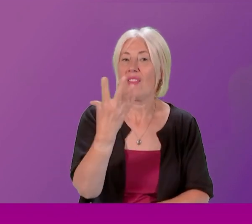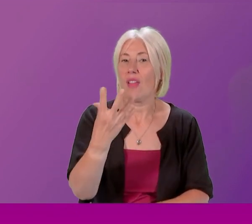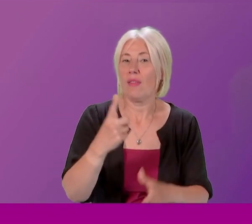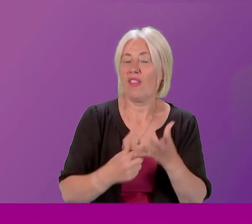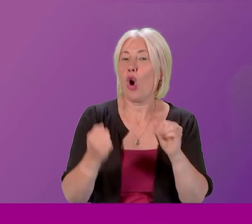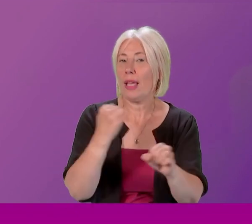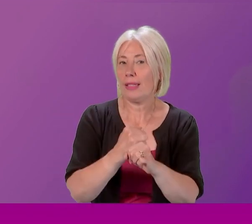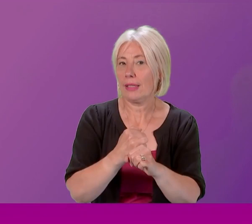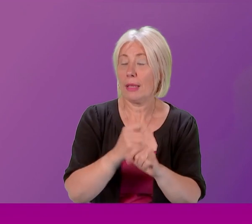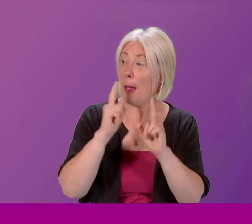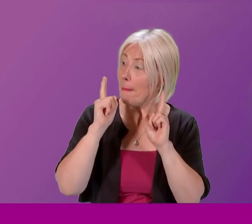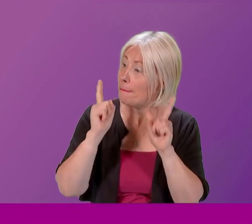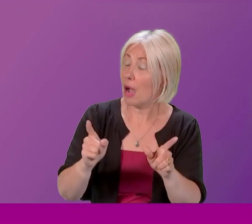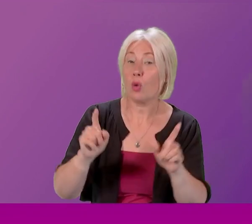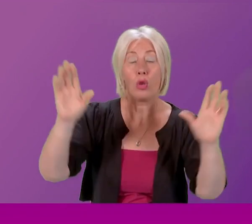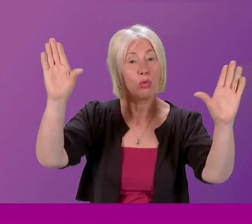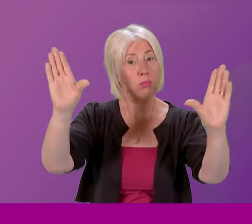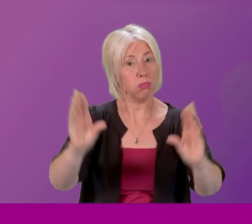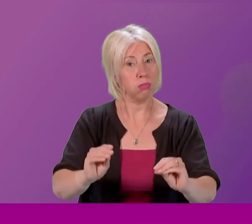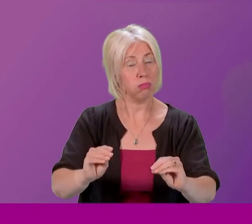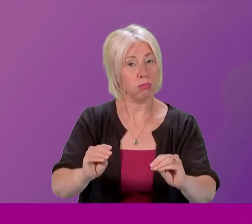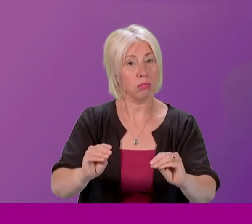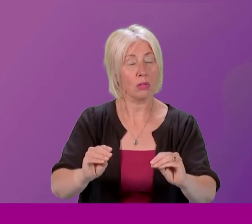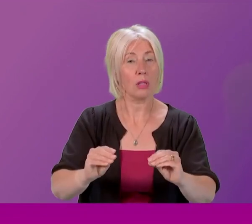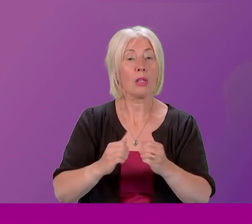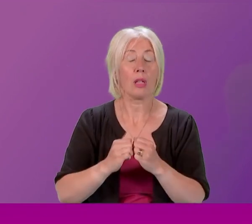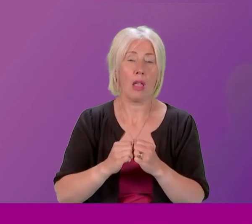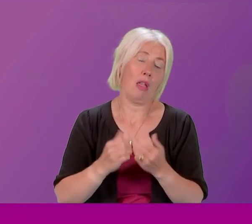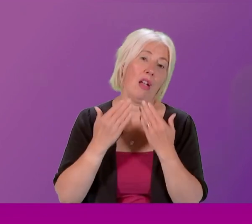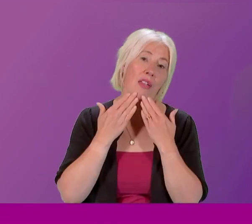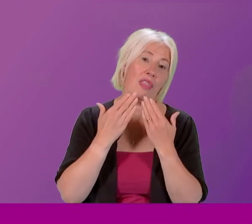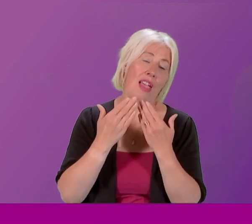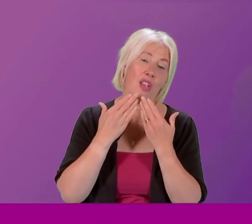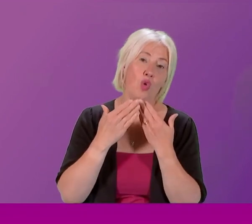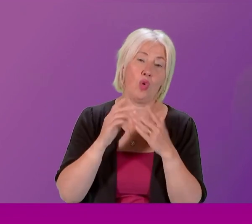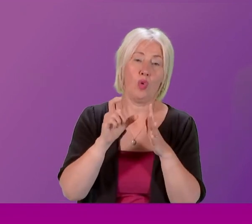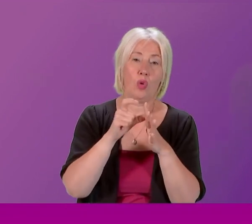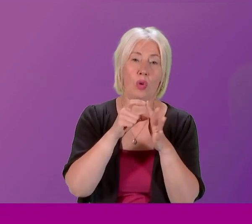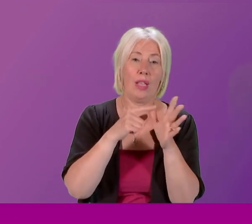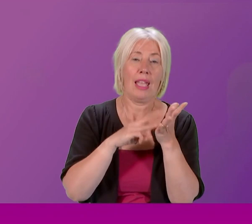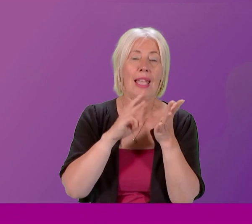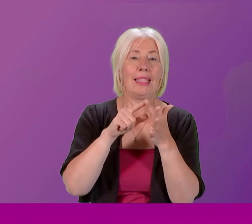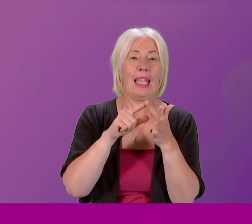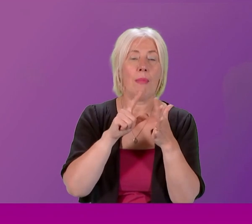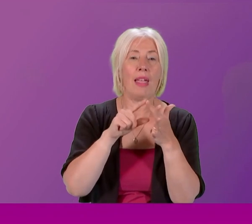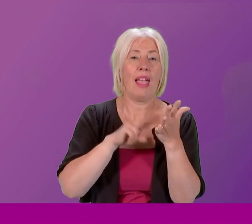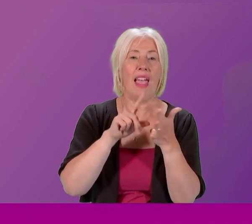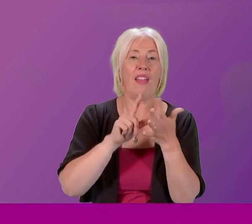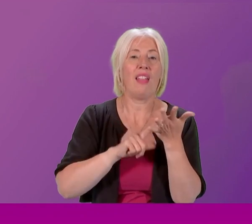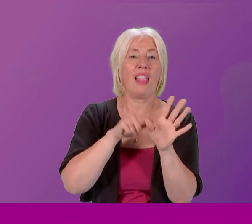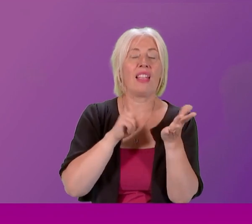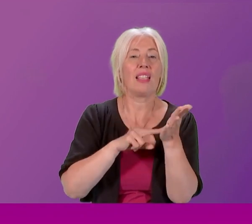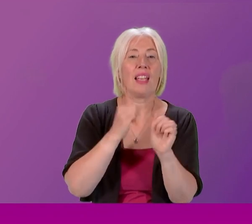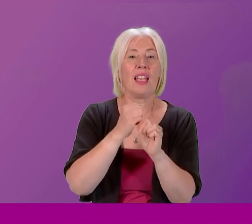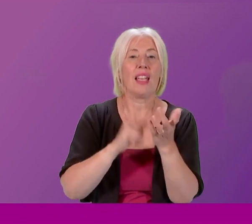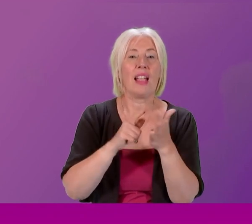August. But can I conclude by offering a particular thanks to Dame Evelyn Glennie for being so generous with her